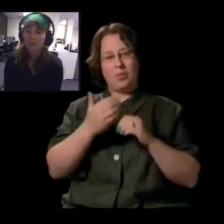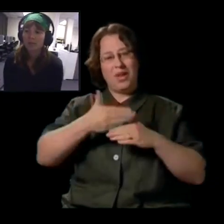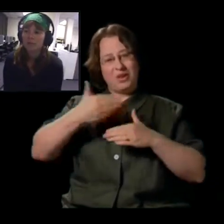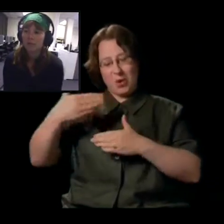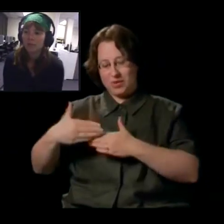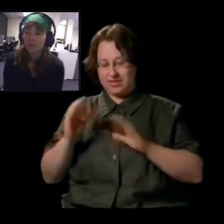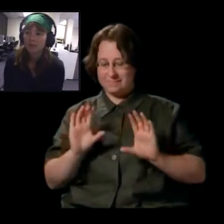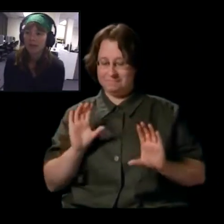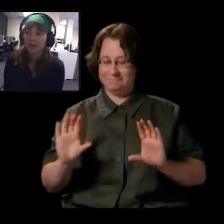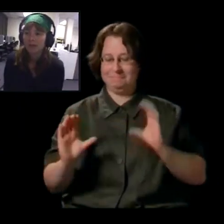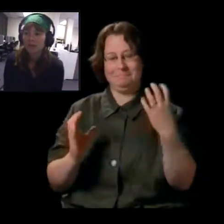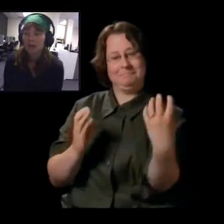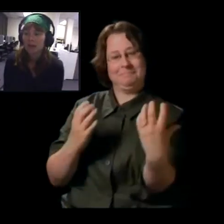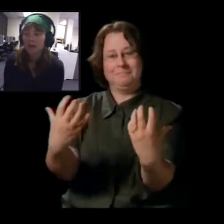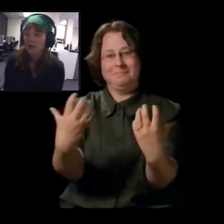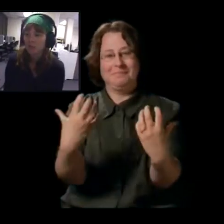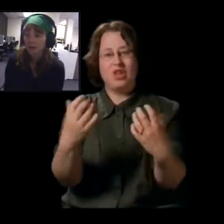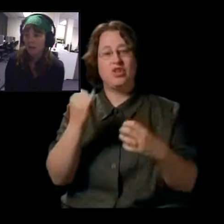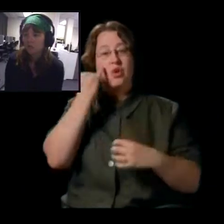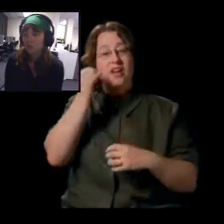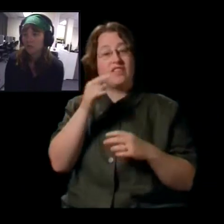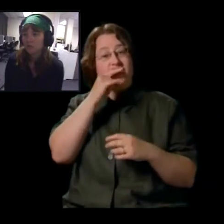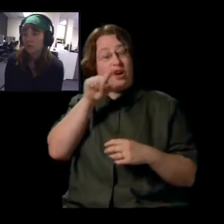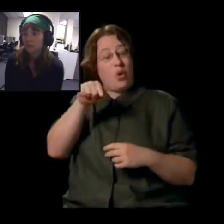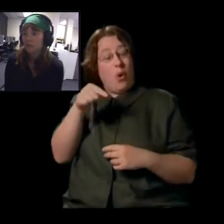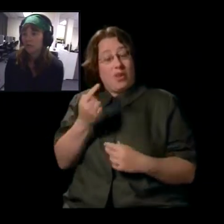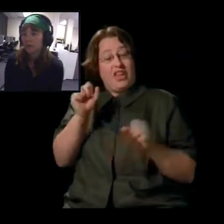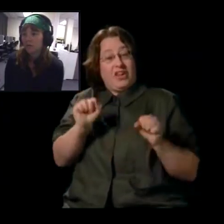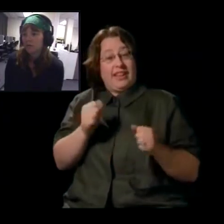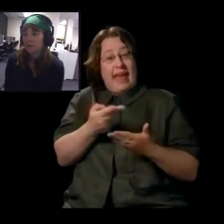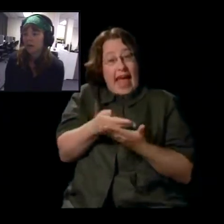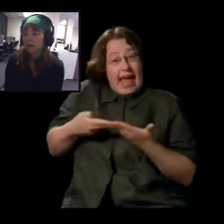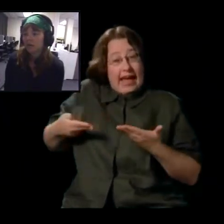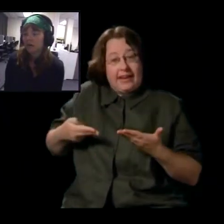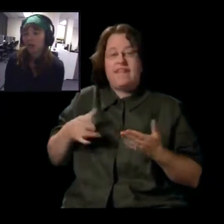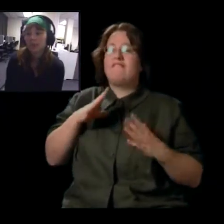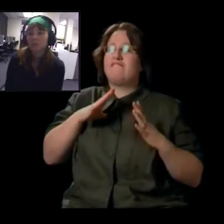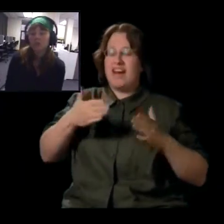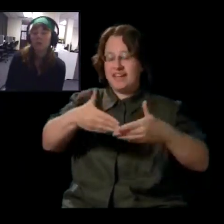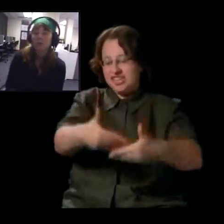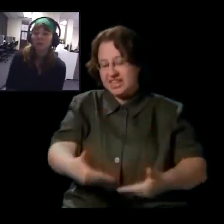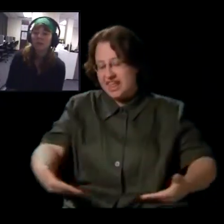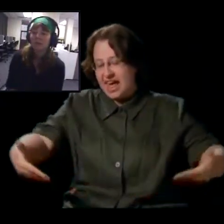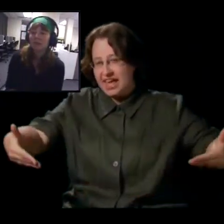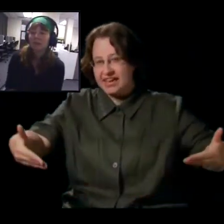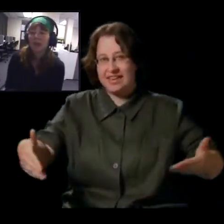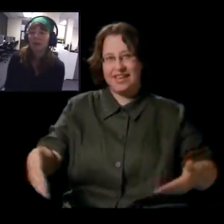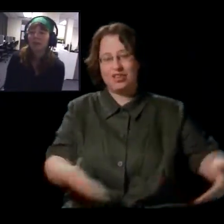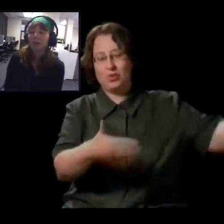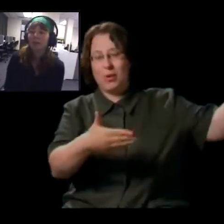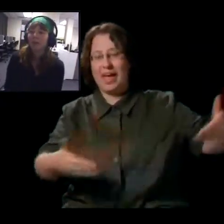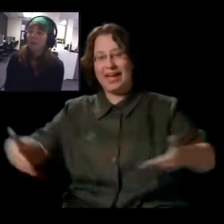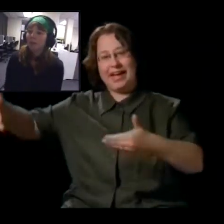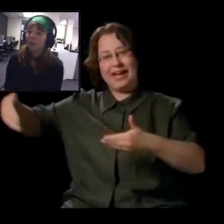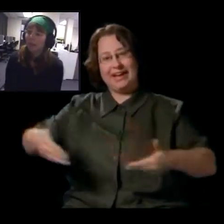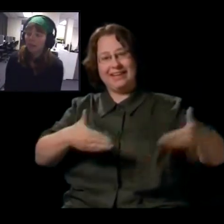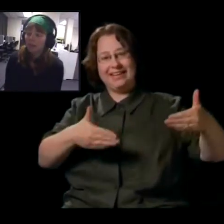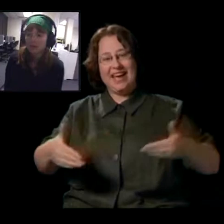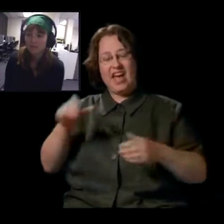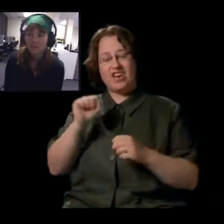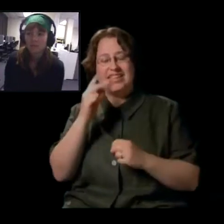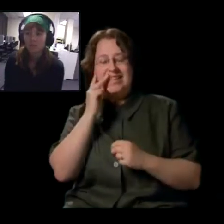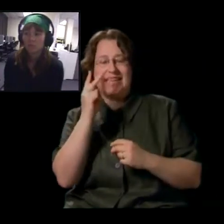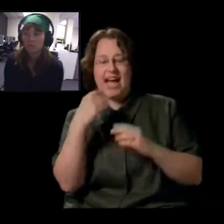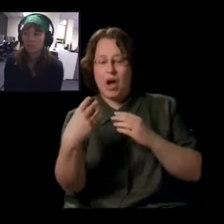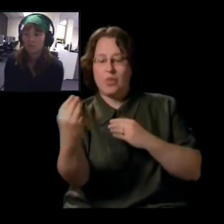box with sides, and it has windows. So if a child can only lay down, then they